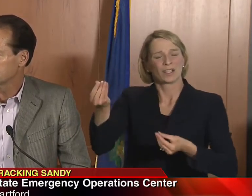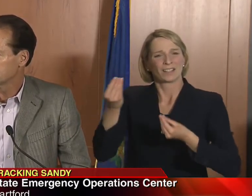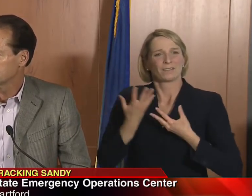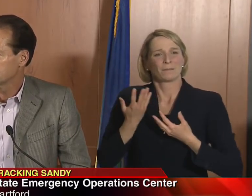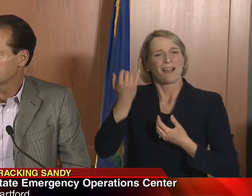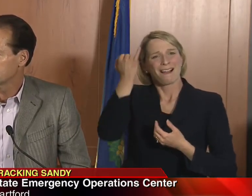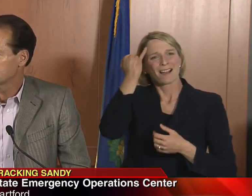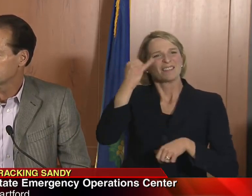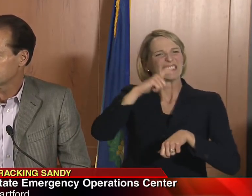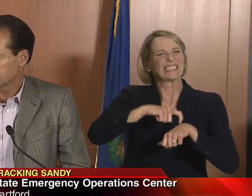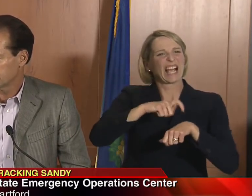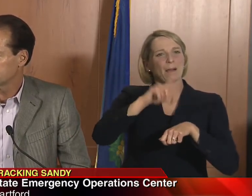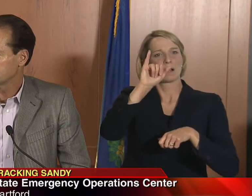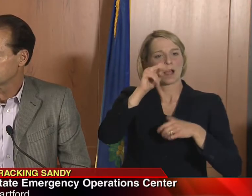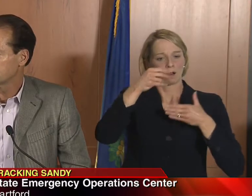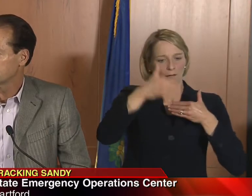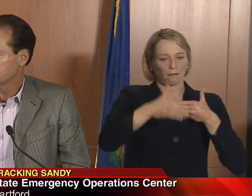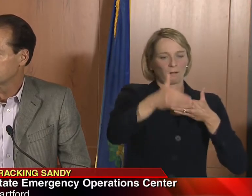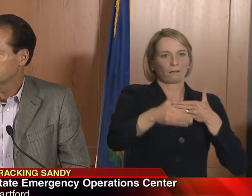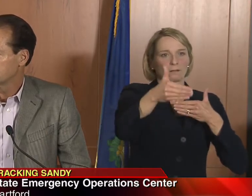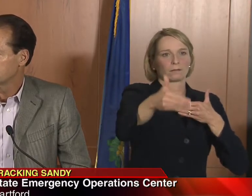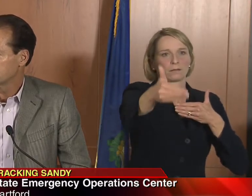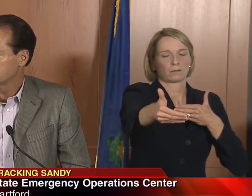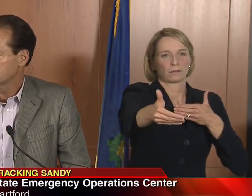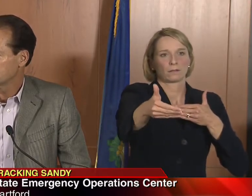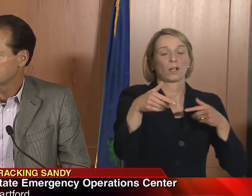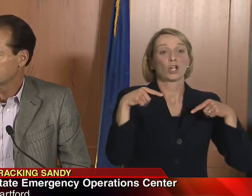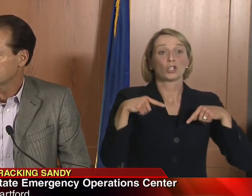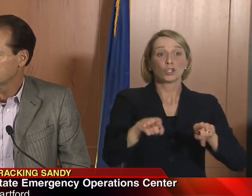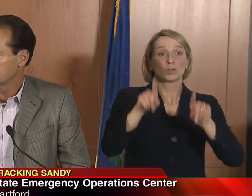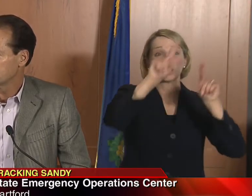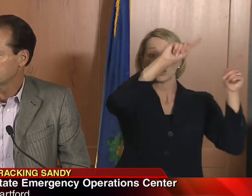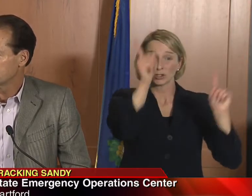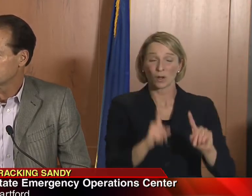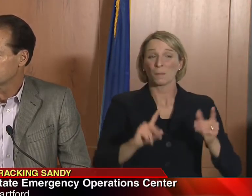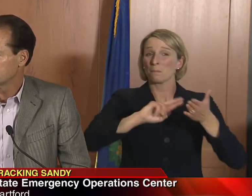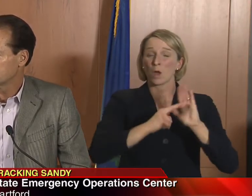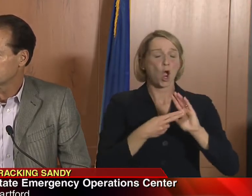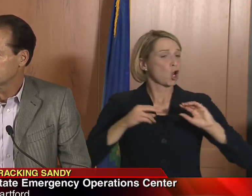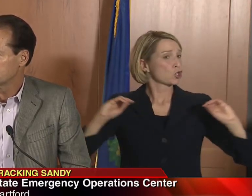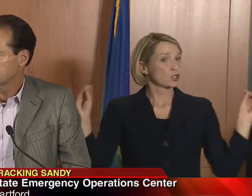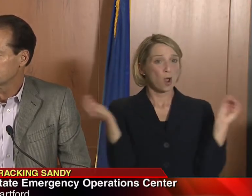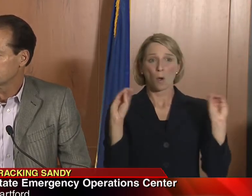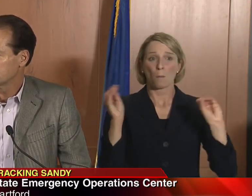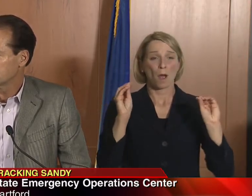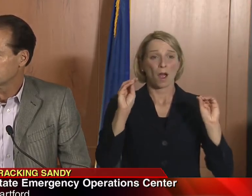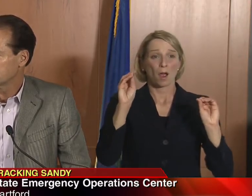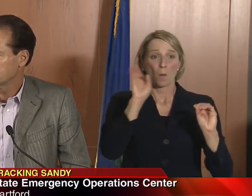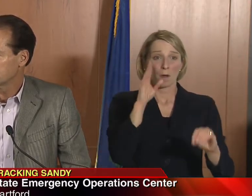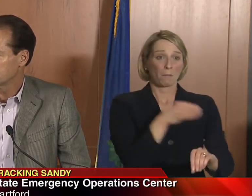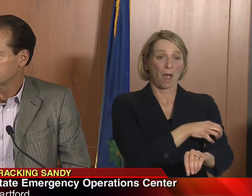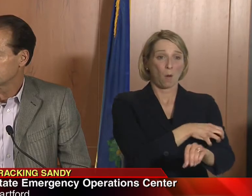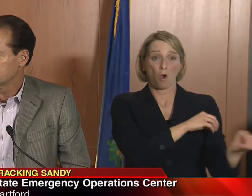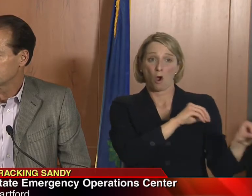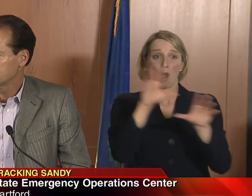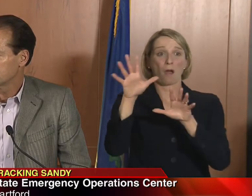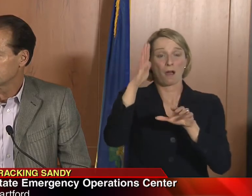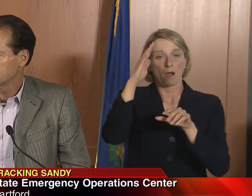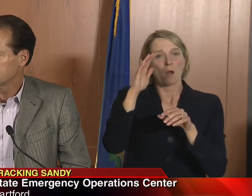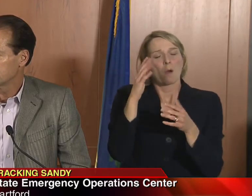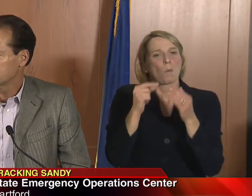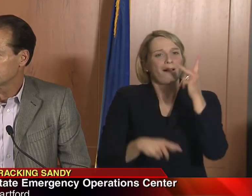Obviously, would during the storm, nobody whose power would go back on because your crews could not get out there? I mean, what kind of time frame